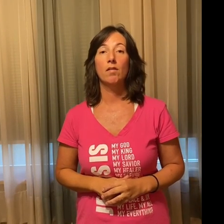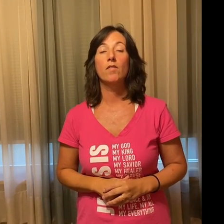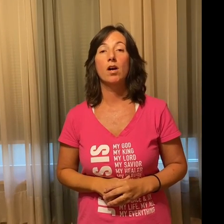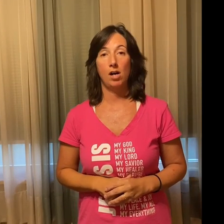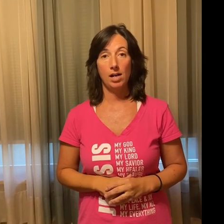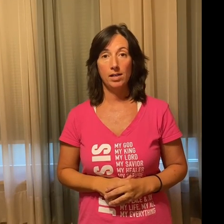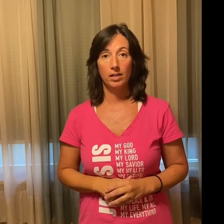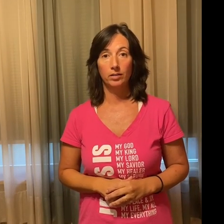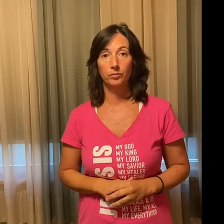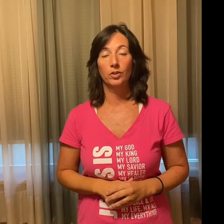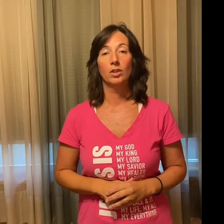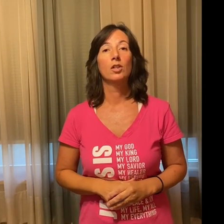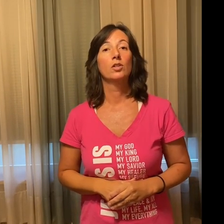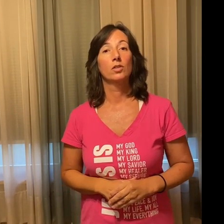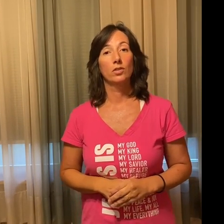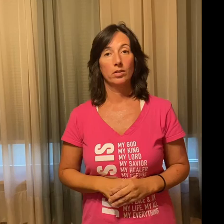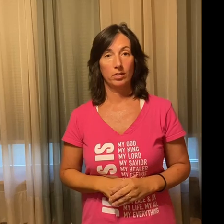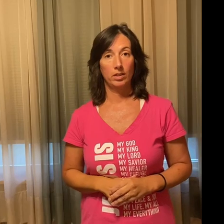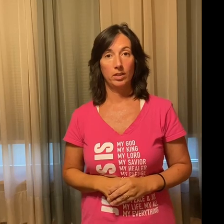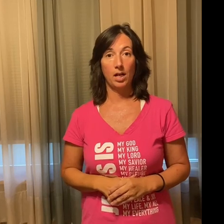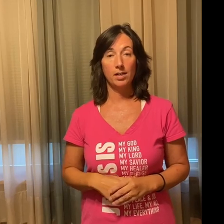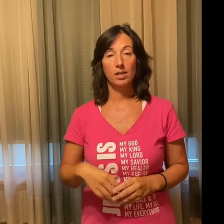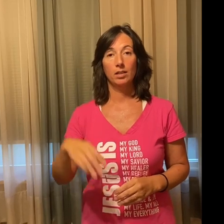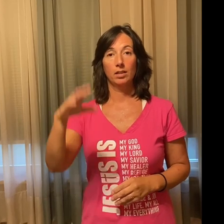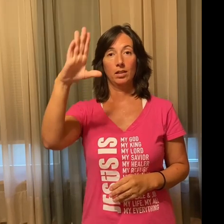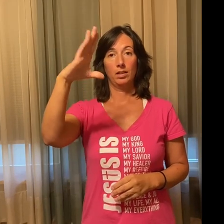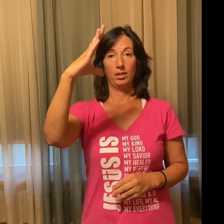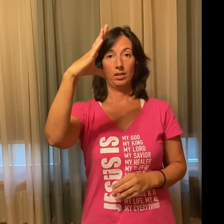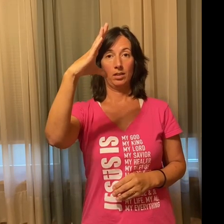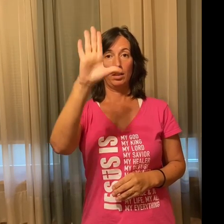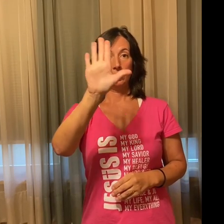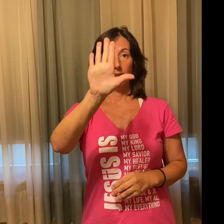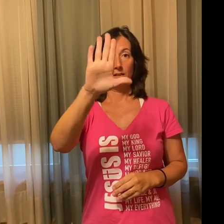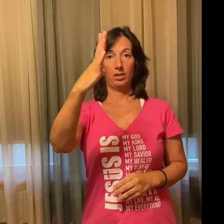Son of God, Son,